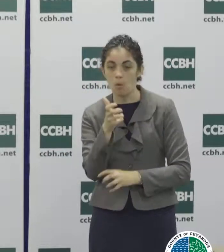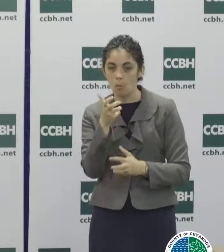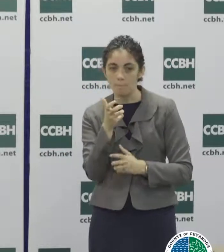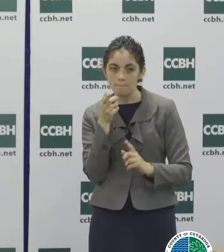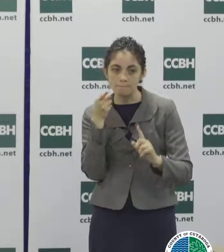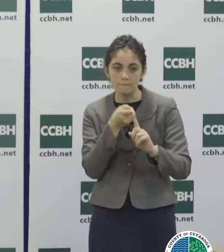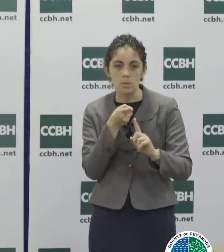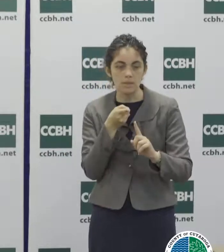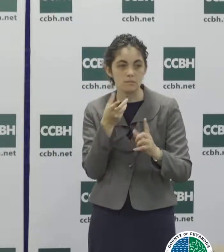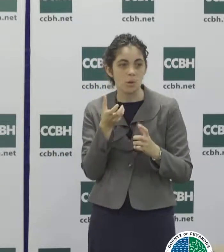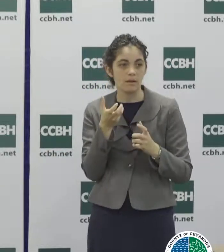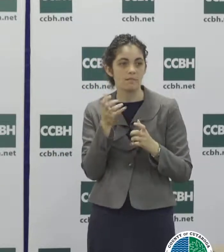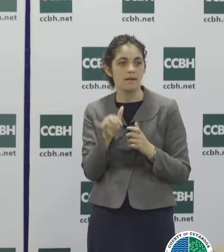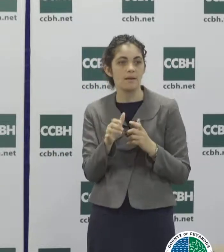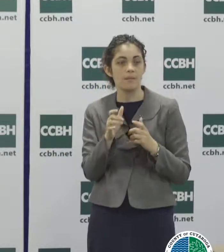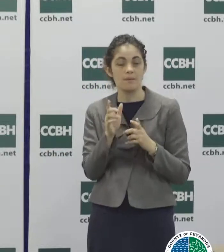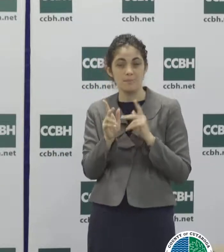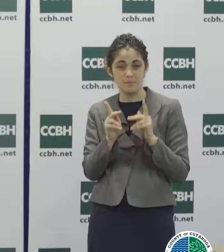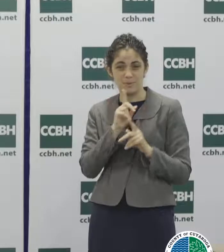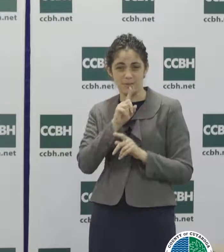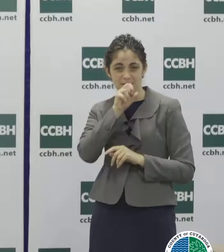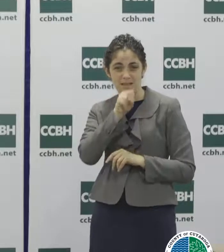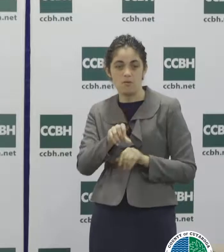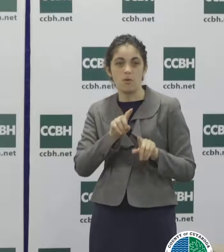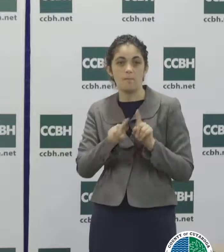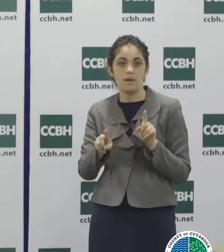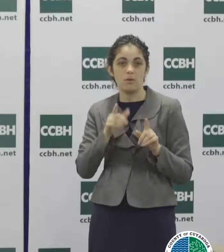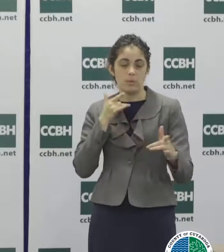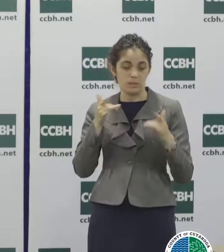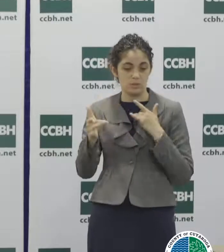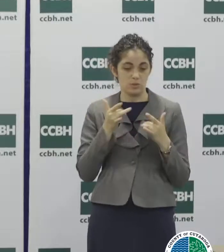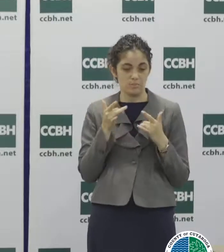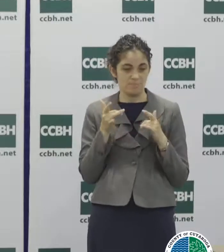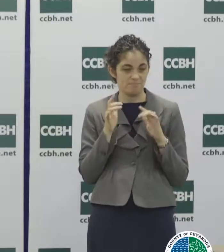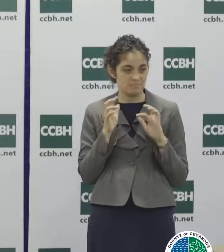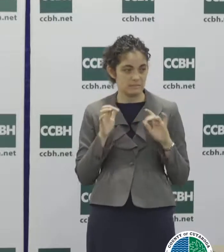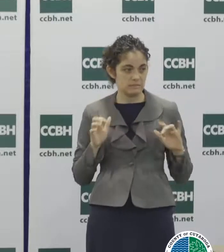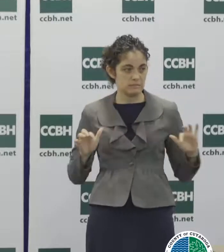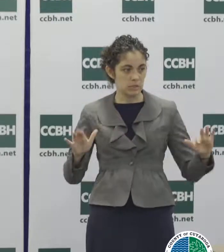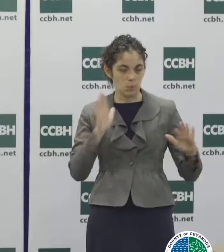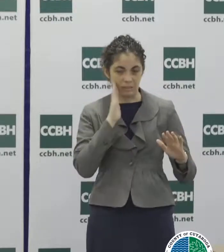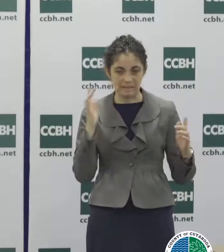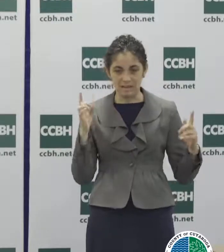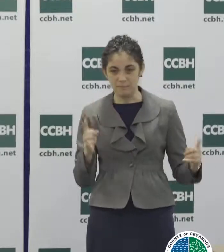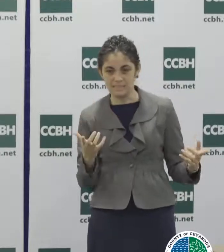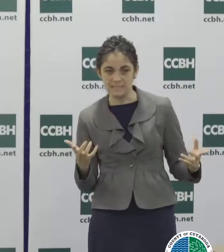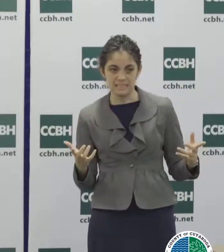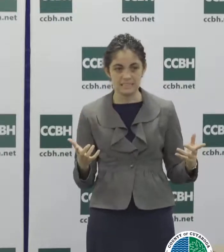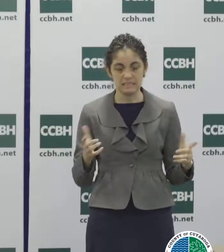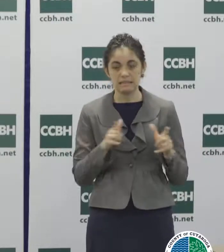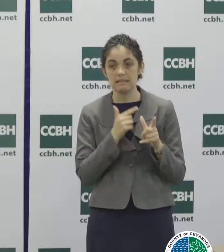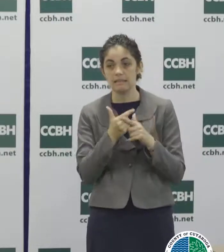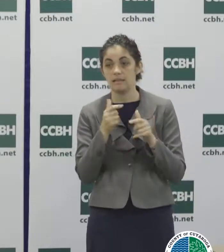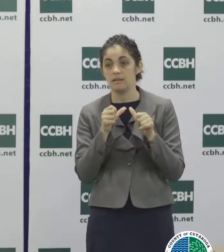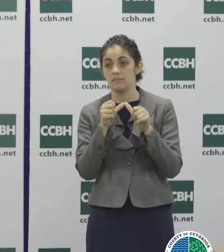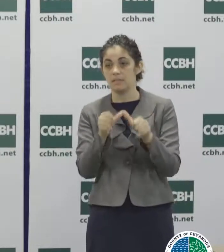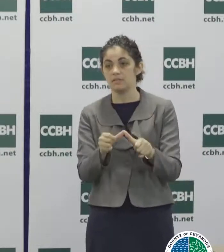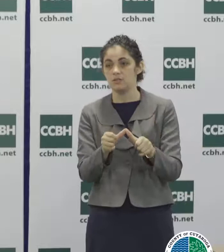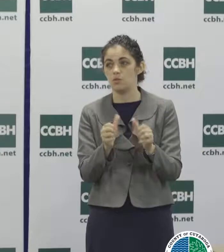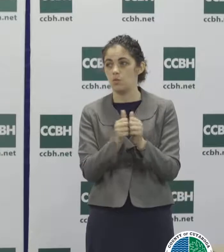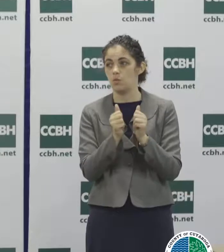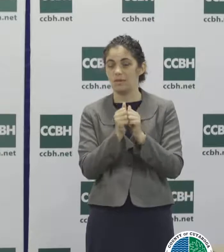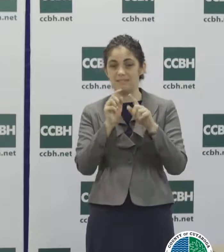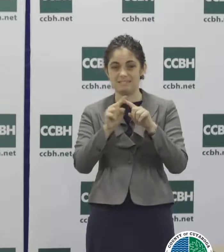unintentionally to the people they love. Concerned about how that transmission could then move into a facility